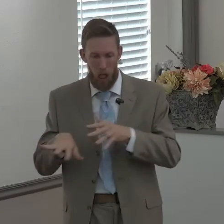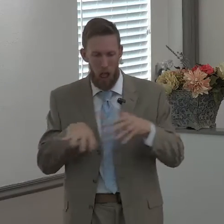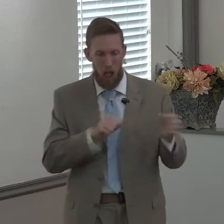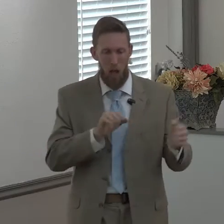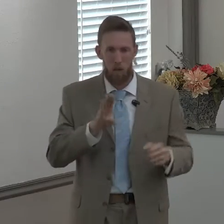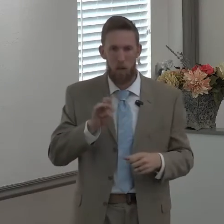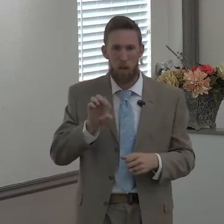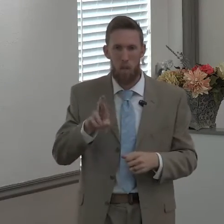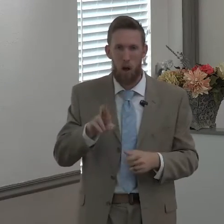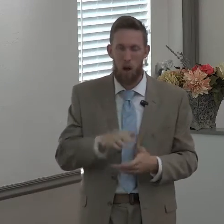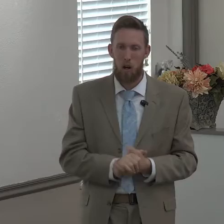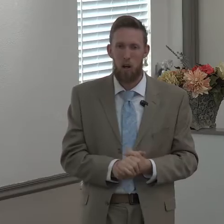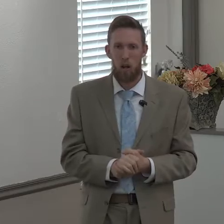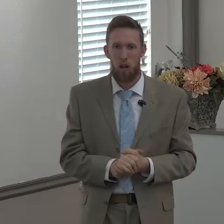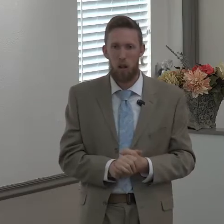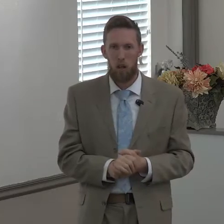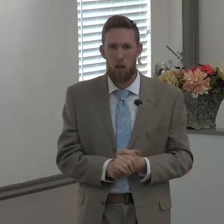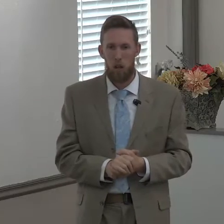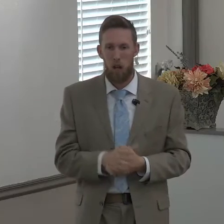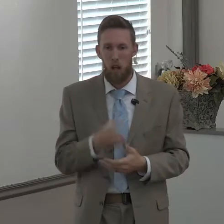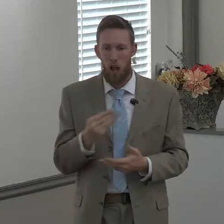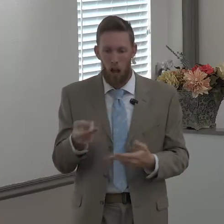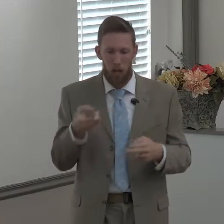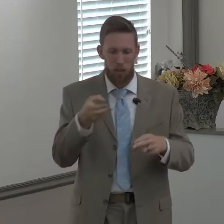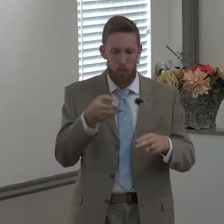Bob fell into Tom's arms.